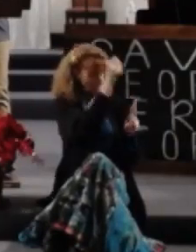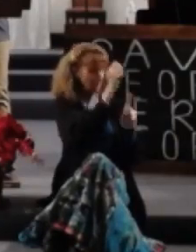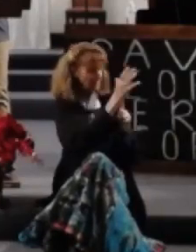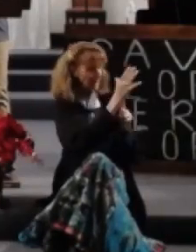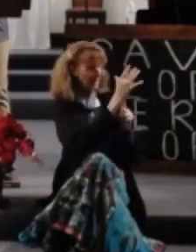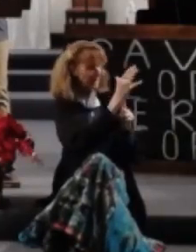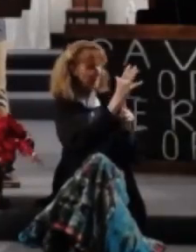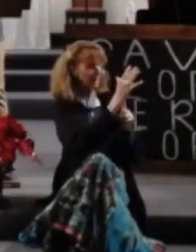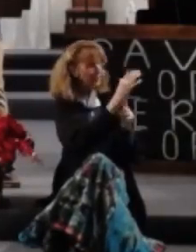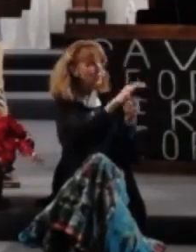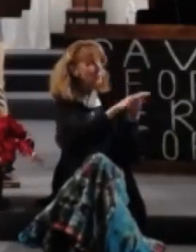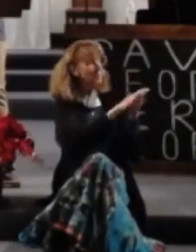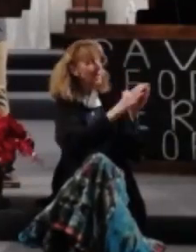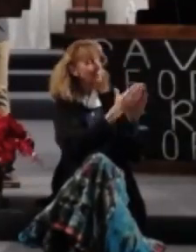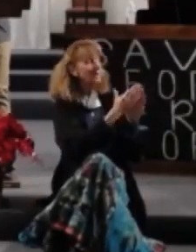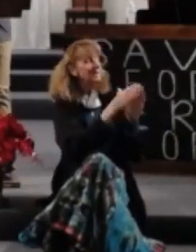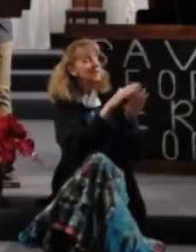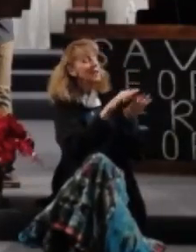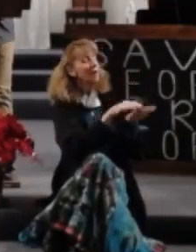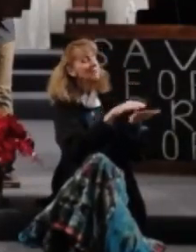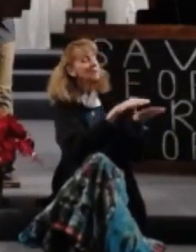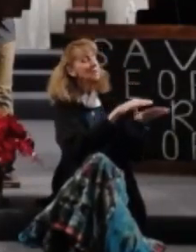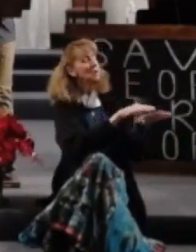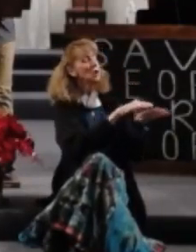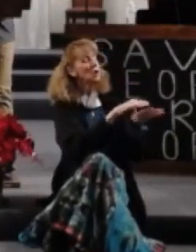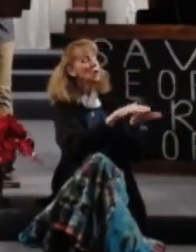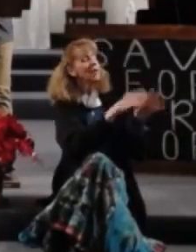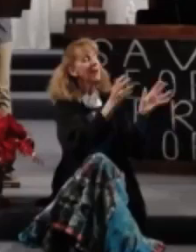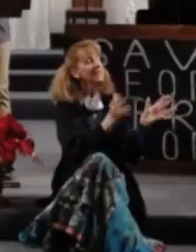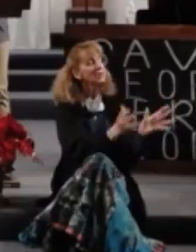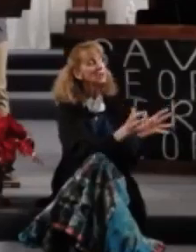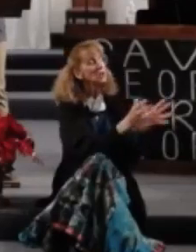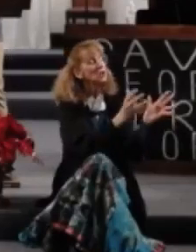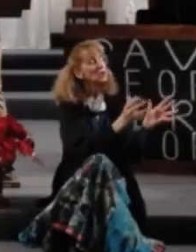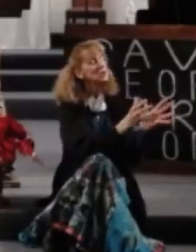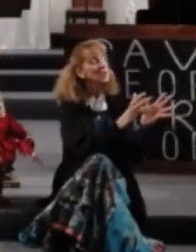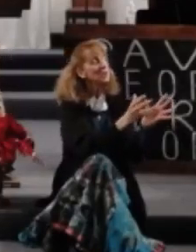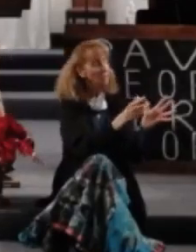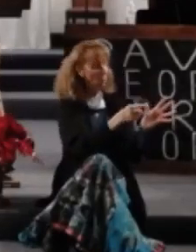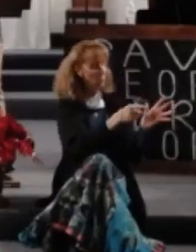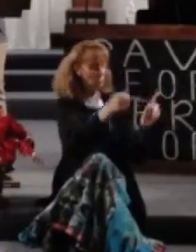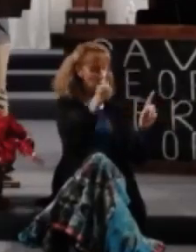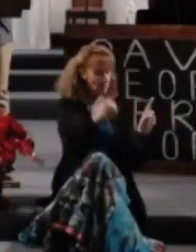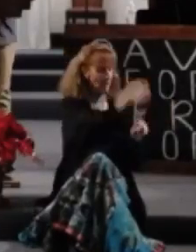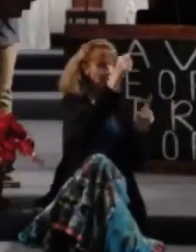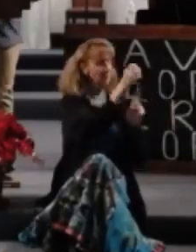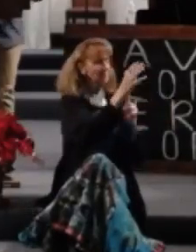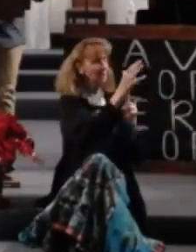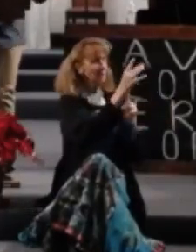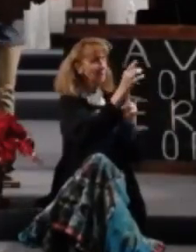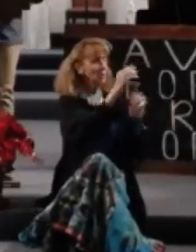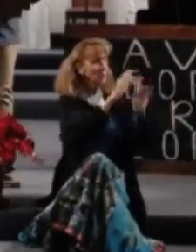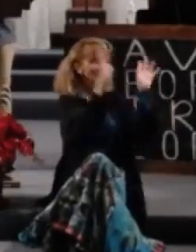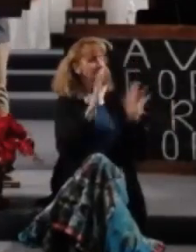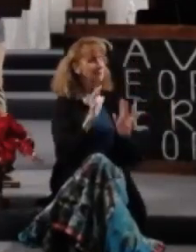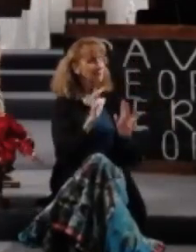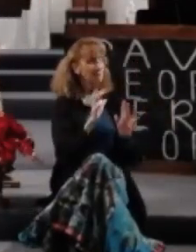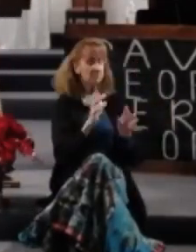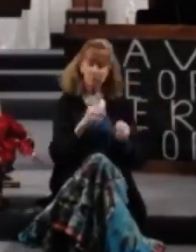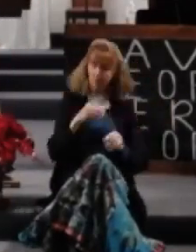more comfortable, or do you light it to give light?" And the young guy says, "Well, to give light, of